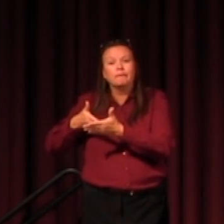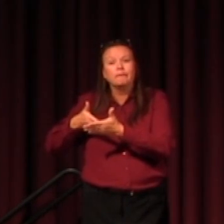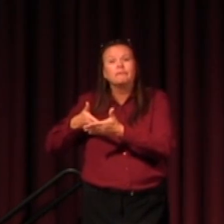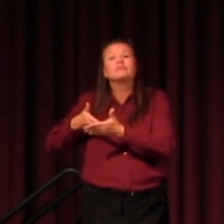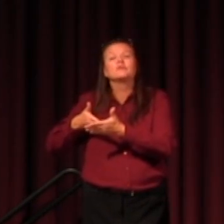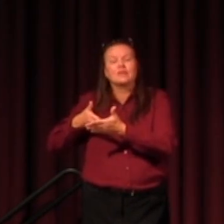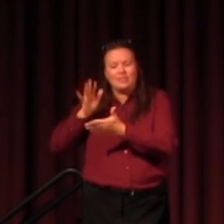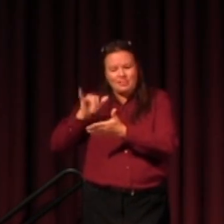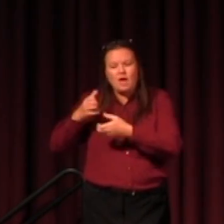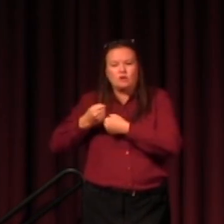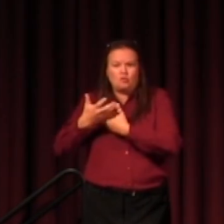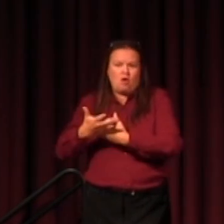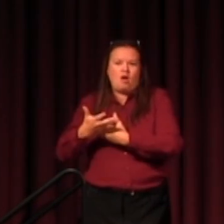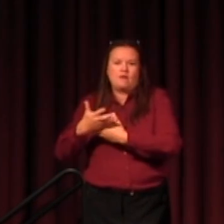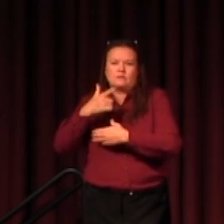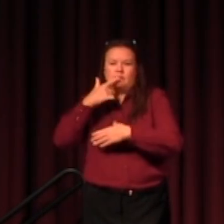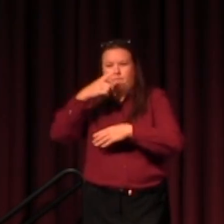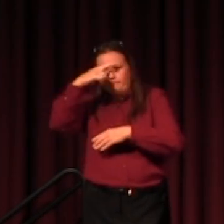people.